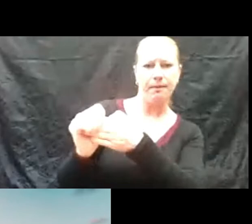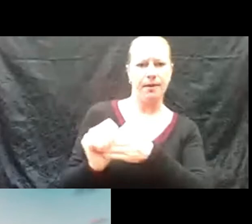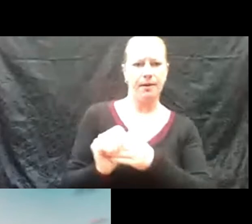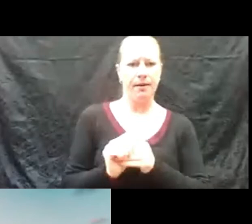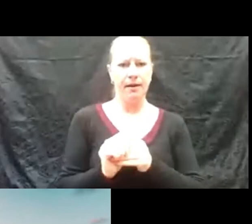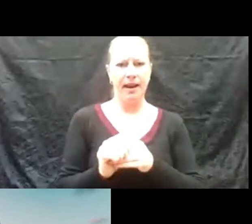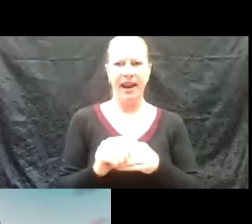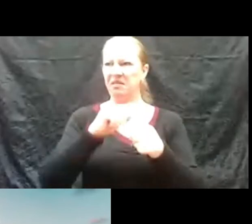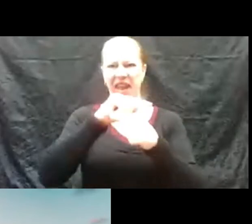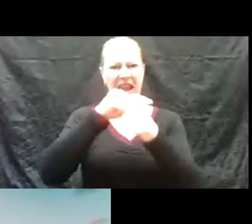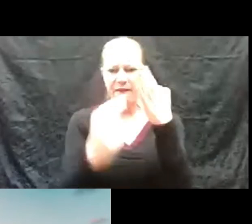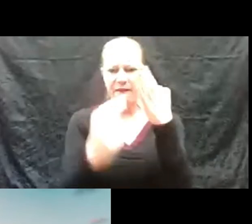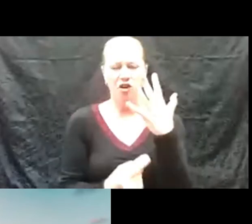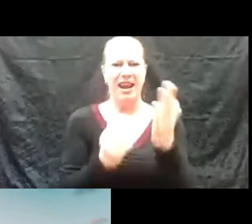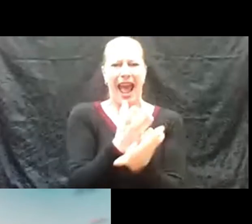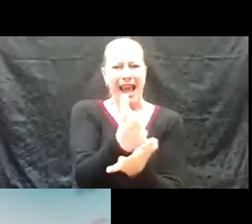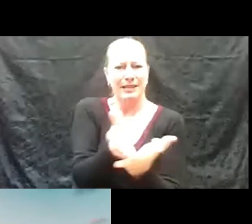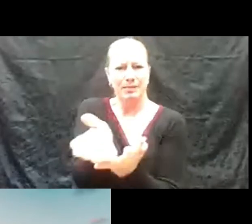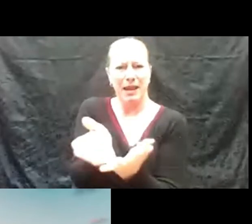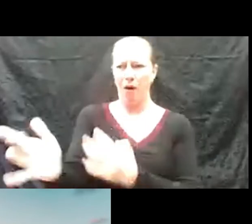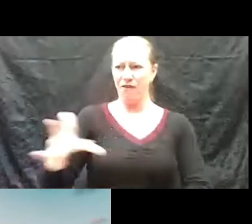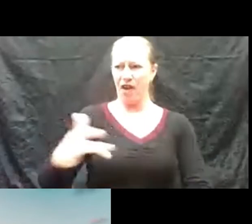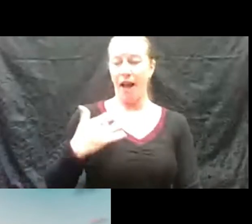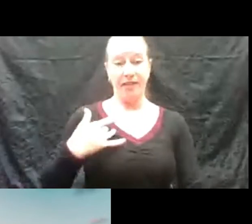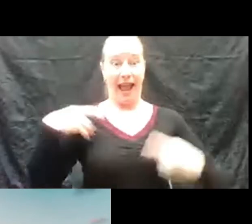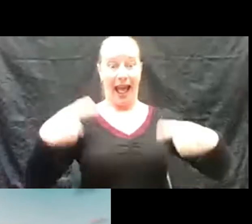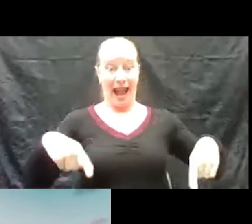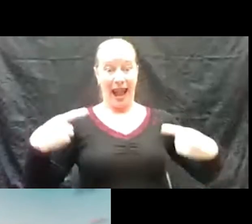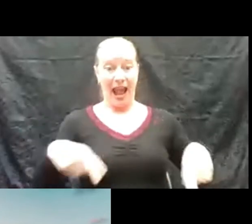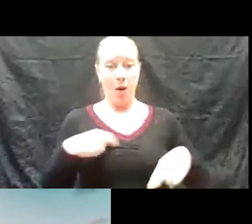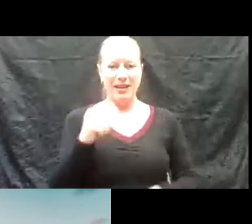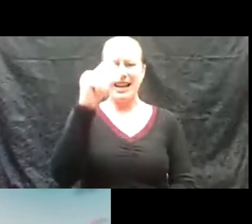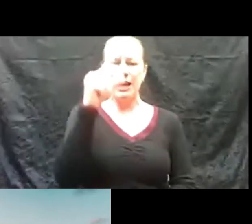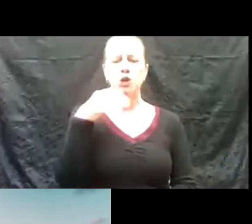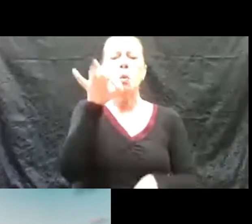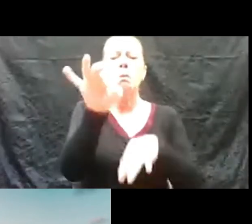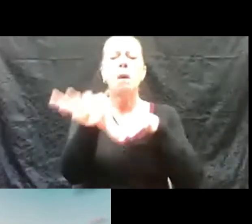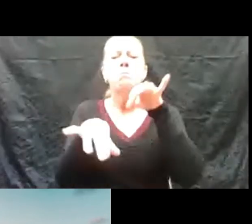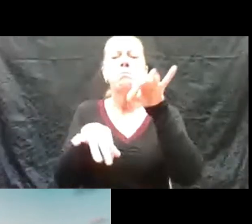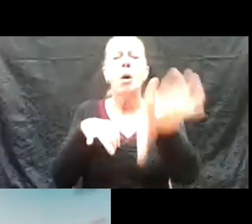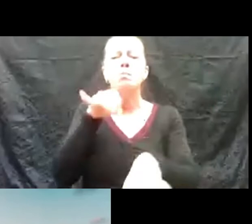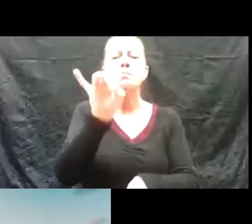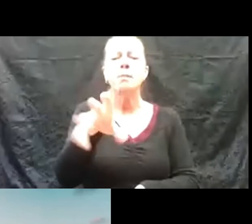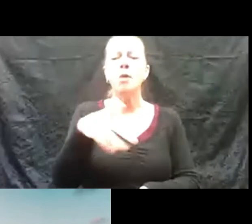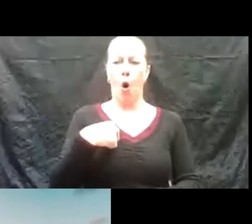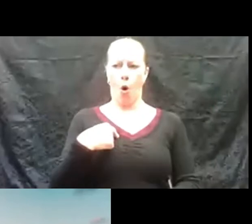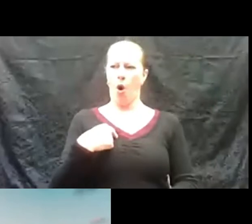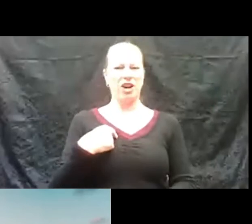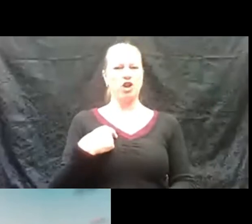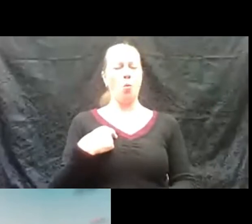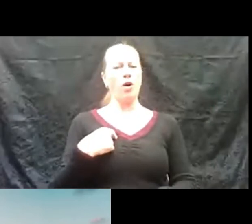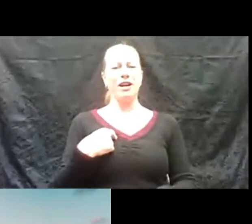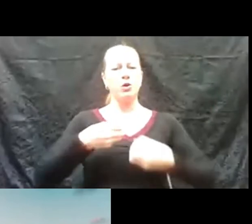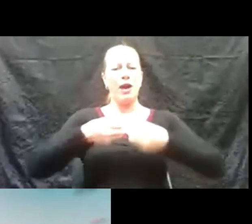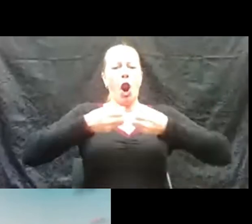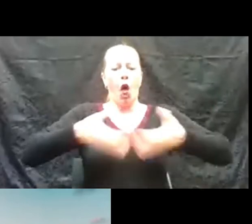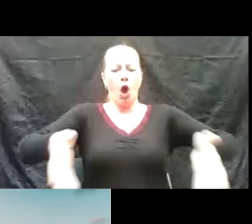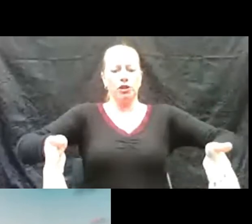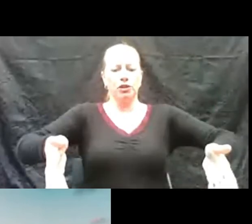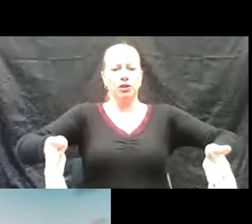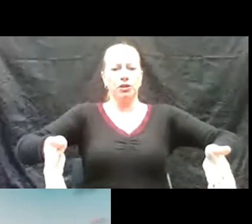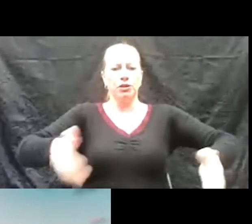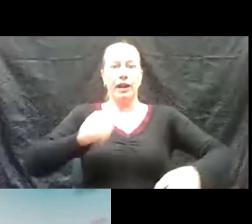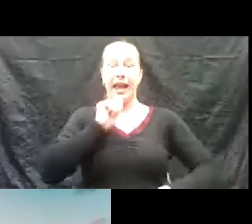in just about every aspect of life. They allow us little snippets, and I don't want this to get lost if it